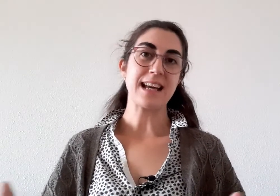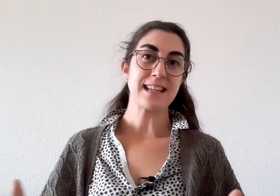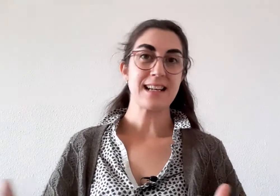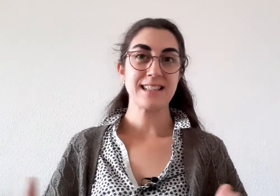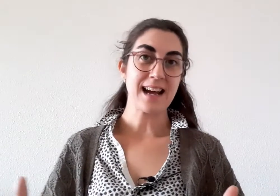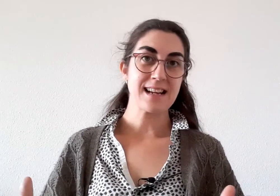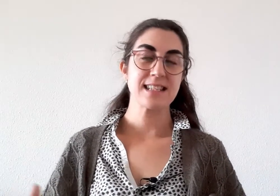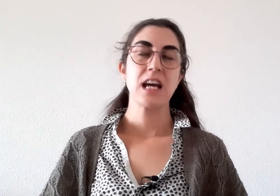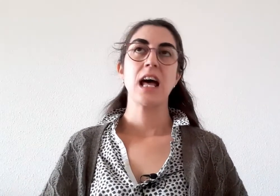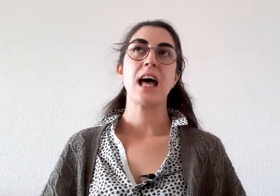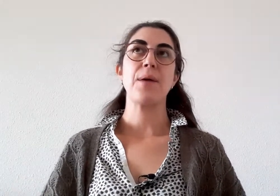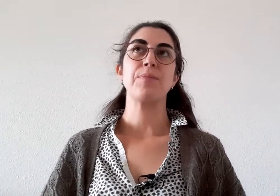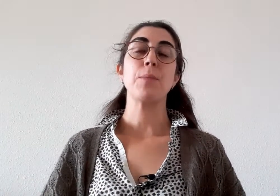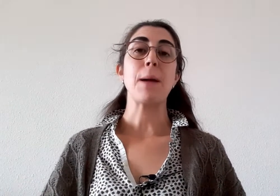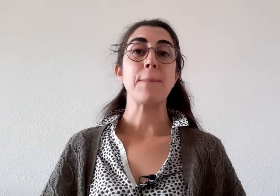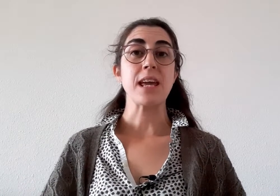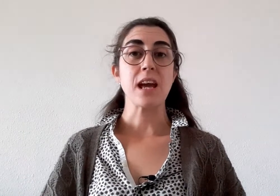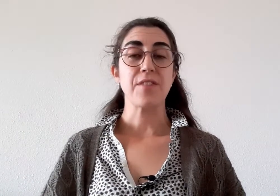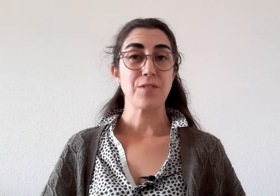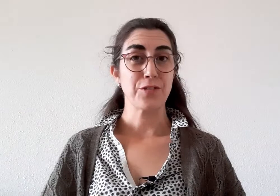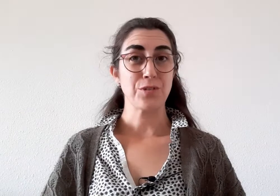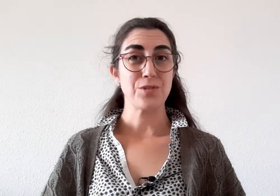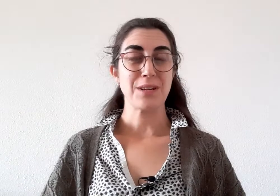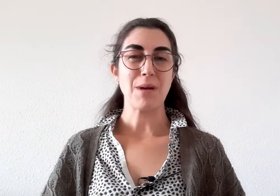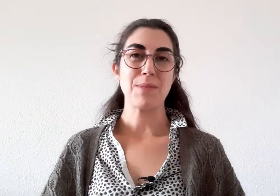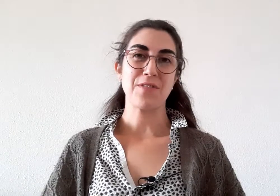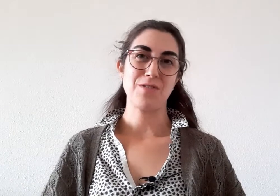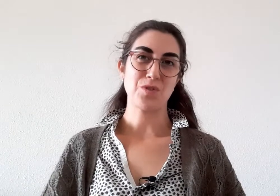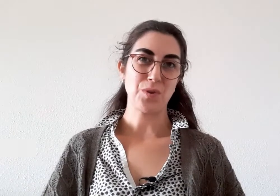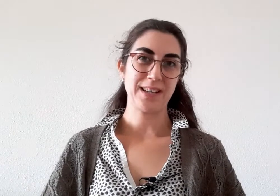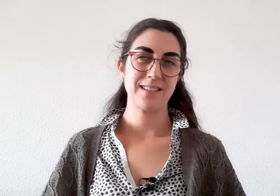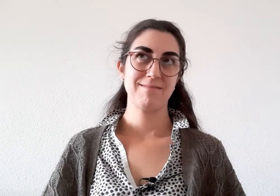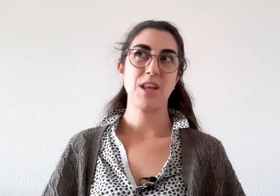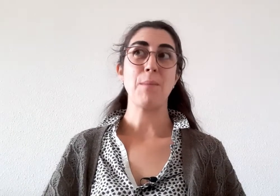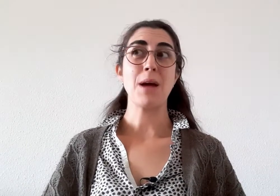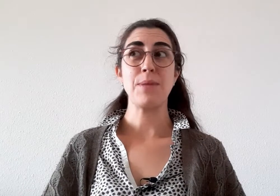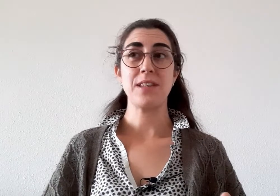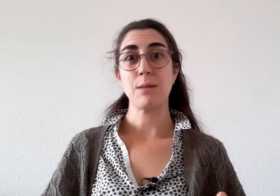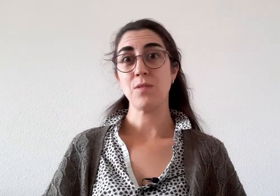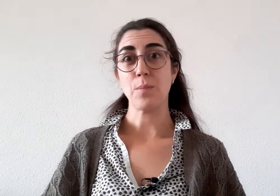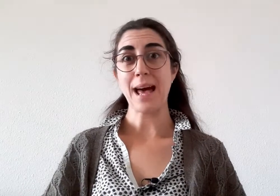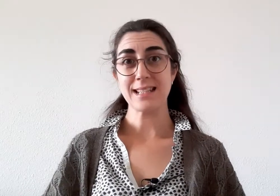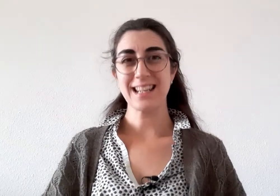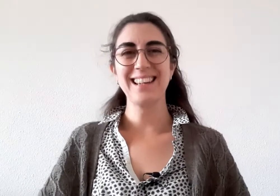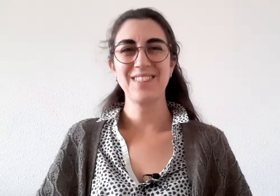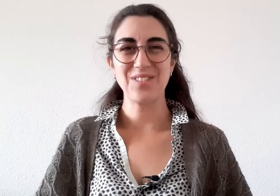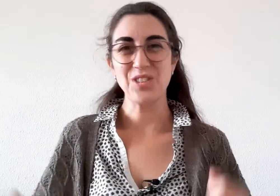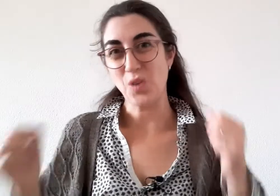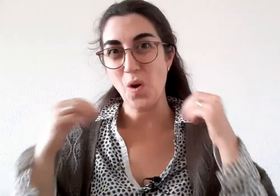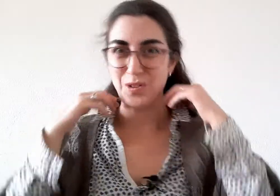dada, dad. It might be a favorite food. It might be a favorite toy. It might be the name of your pet, your dog or your